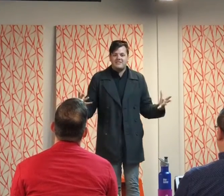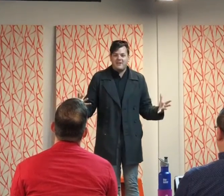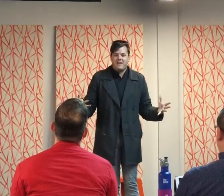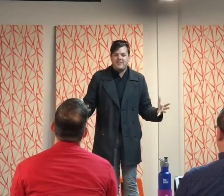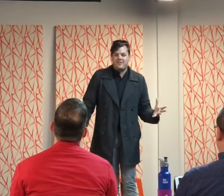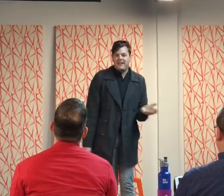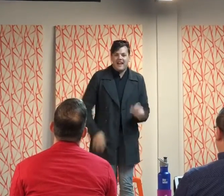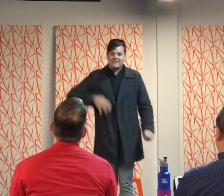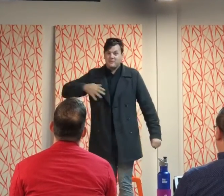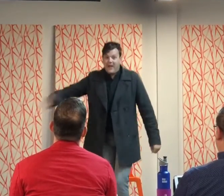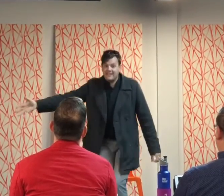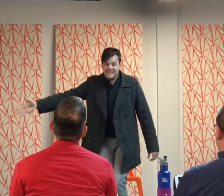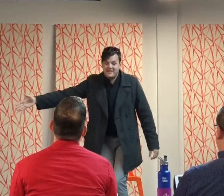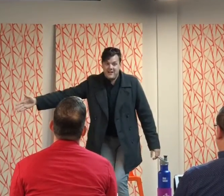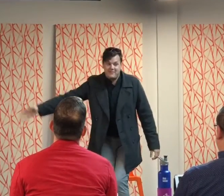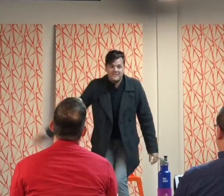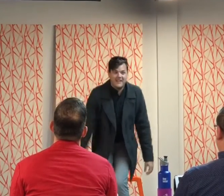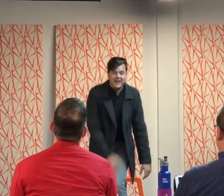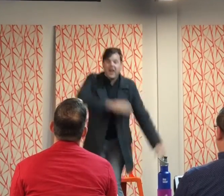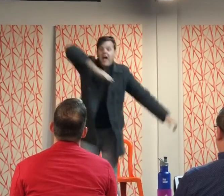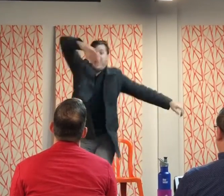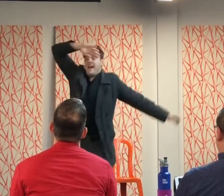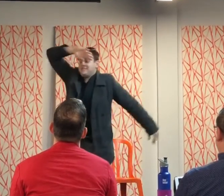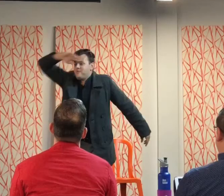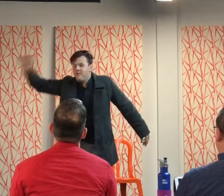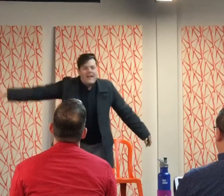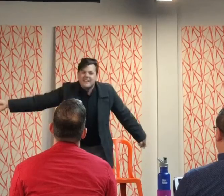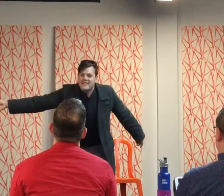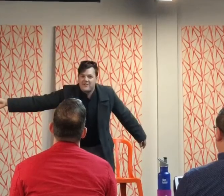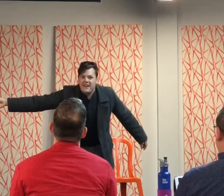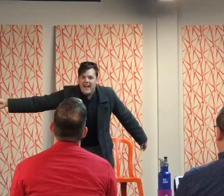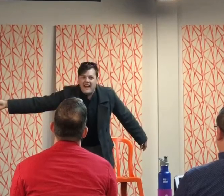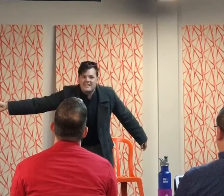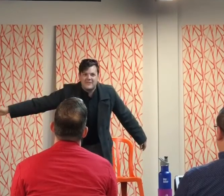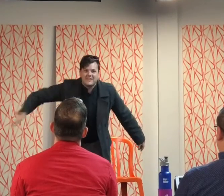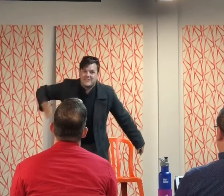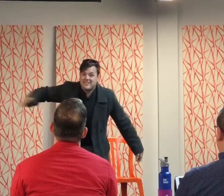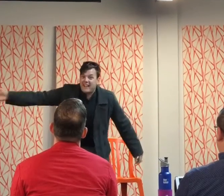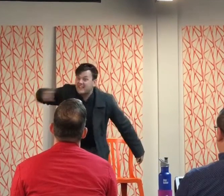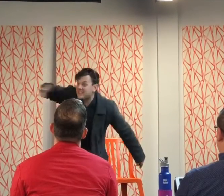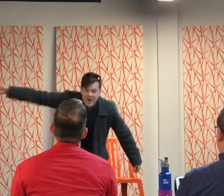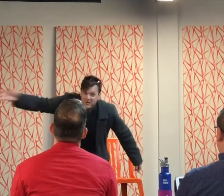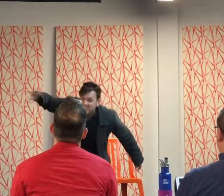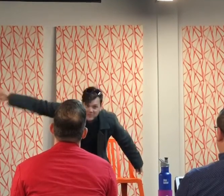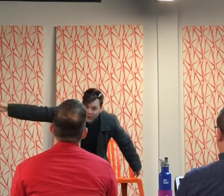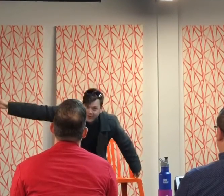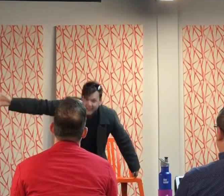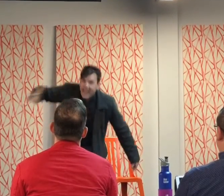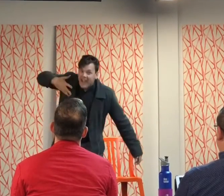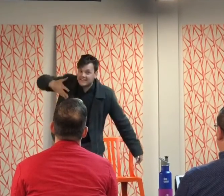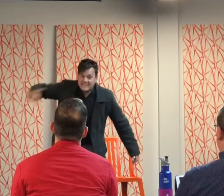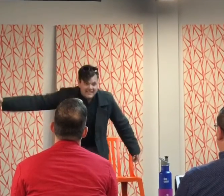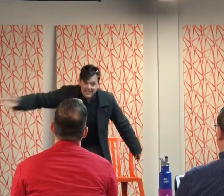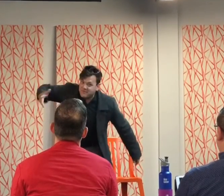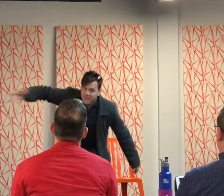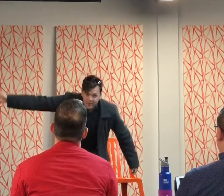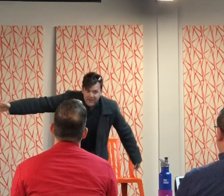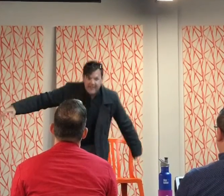trained ballerina as well as an incredible singer, as well as a great actor because you're telling no story and still emoting.